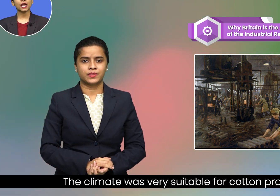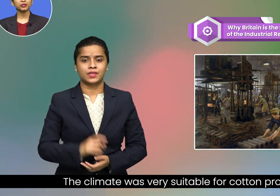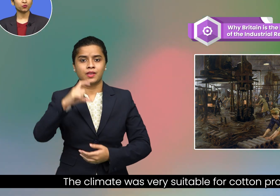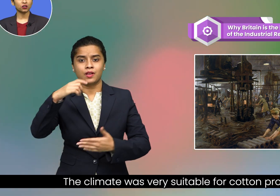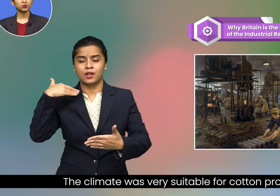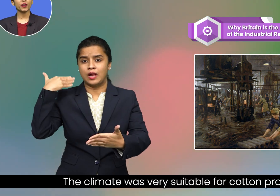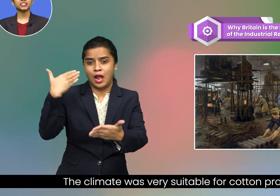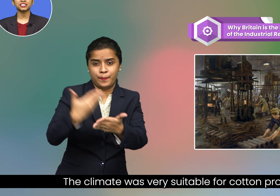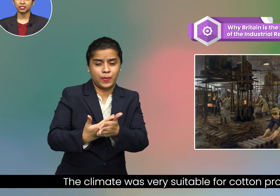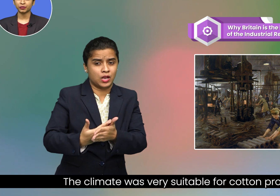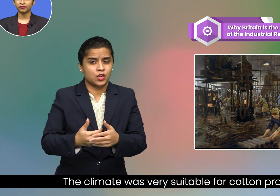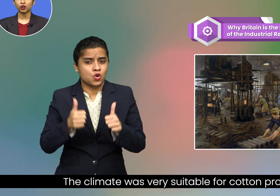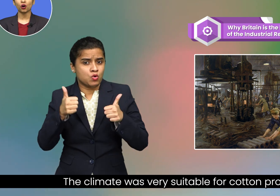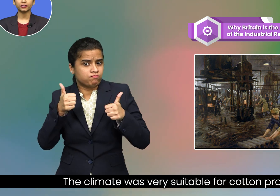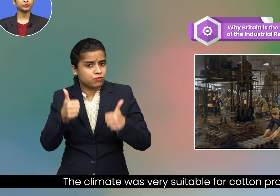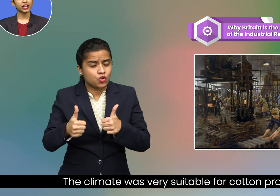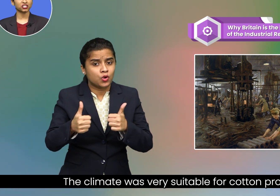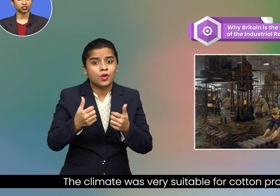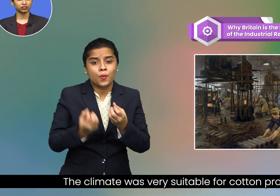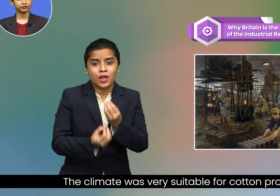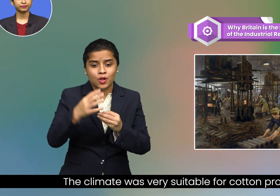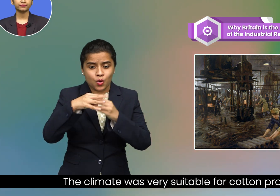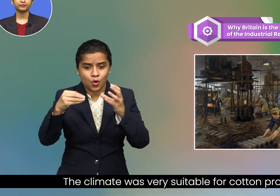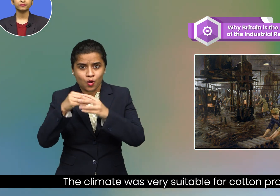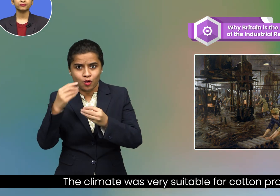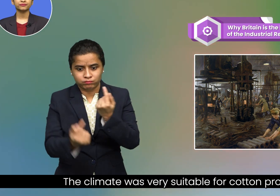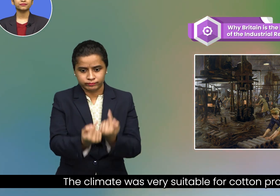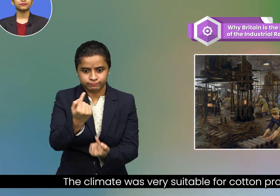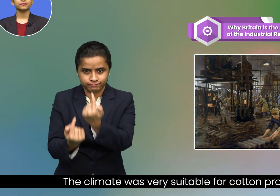The climate was very suitable for cotton production.